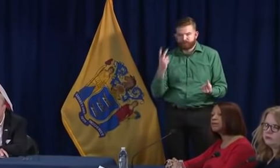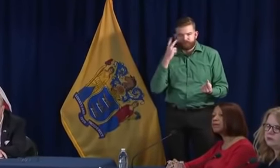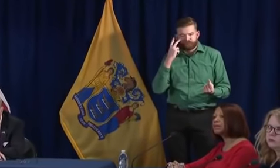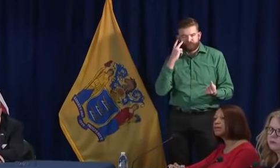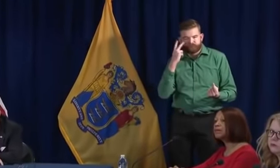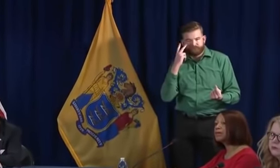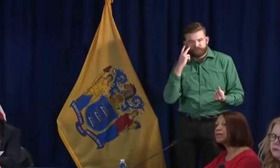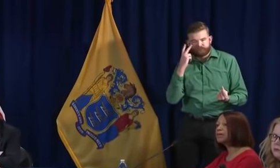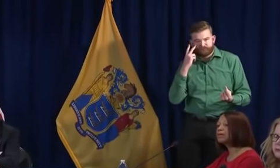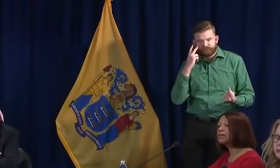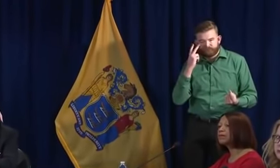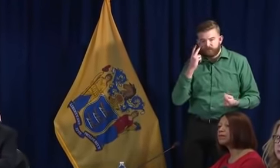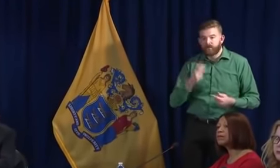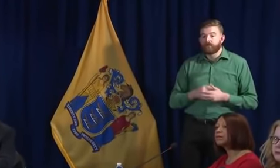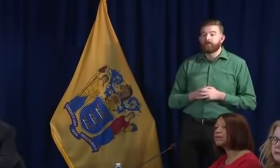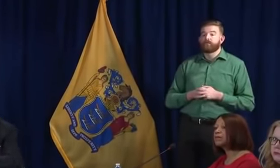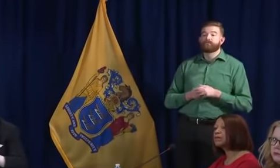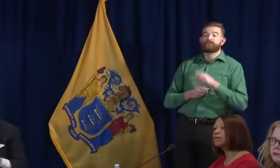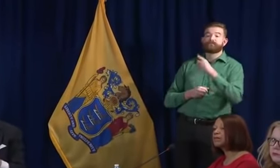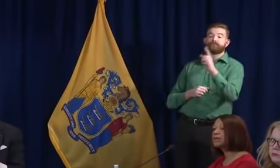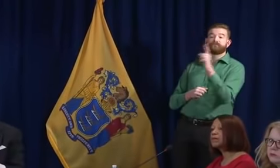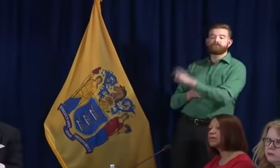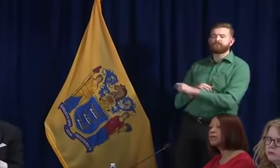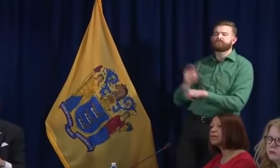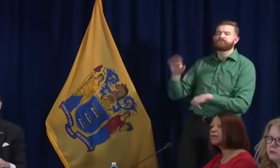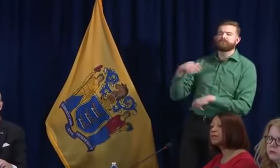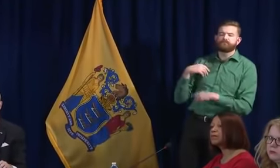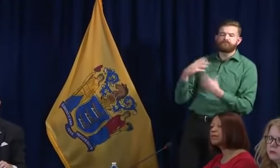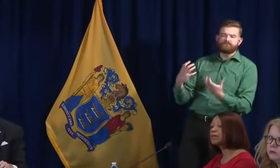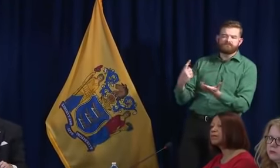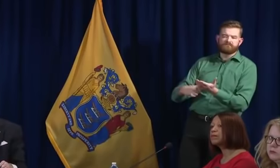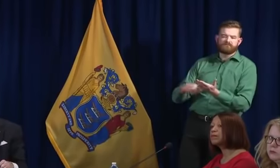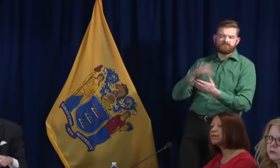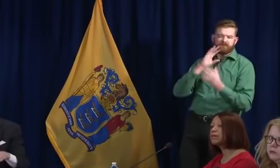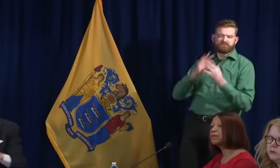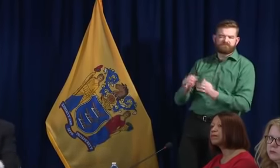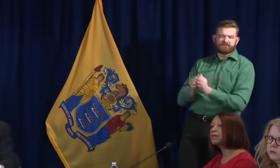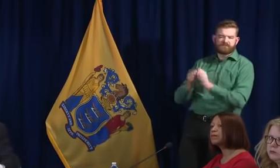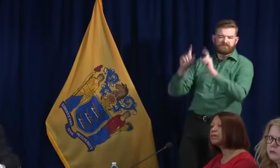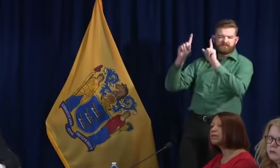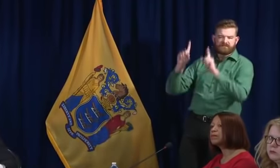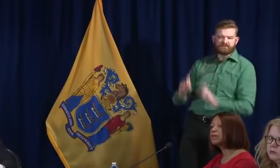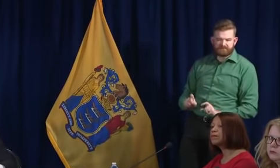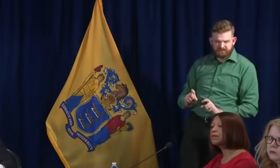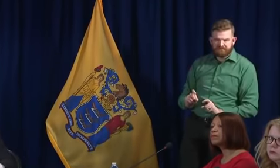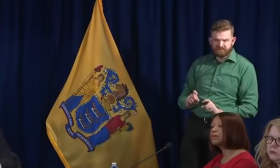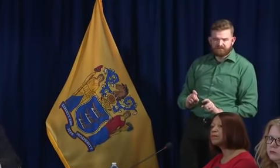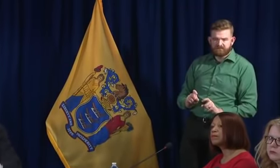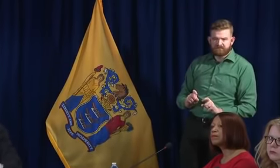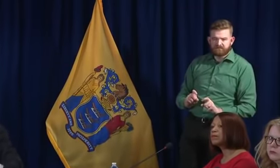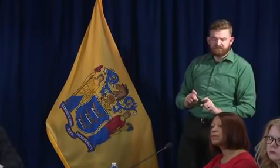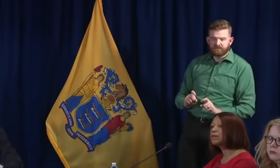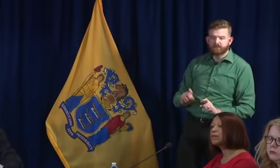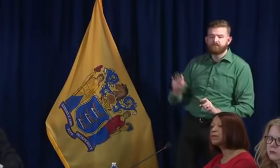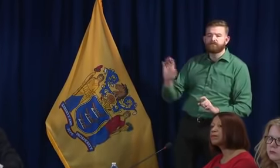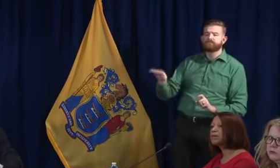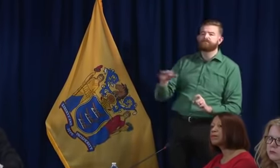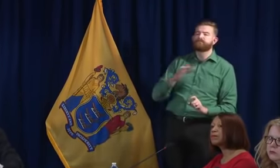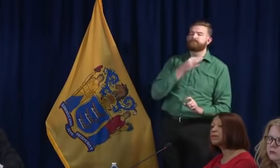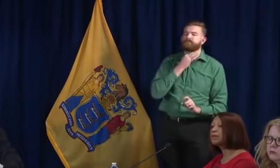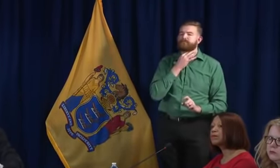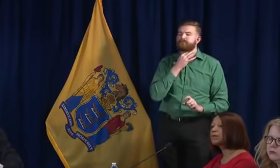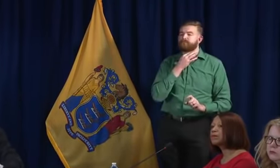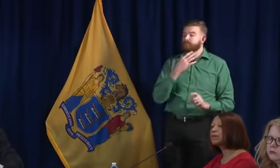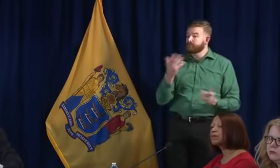positive cases and how this is expanding and so forth. Has there been any discussion about trying to quantify